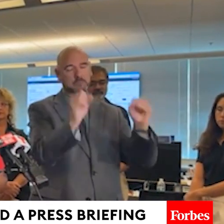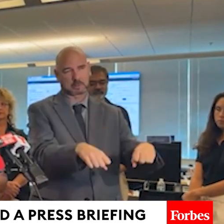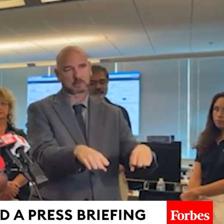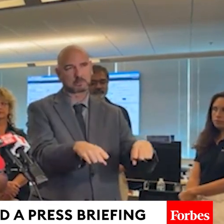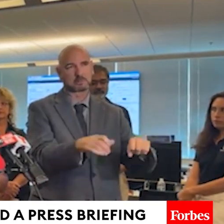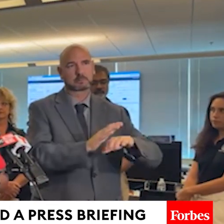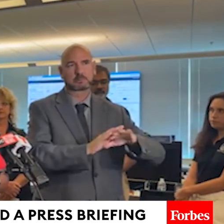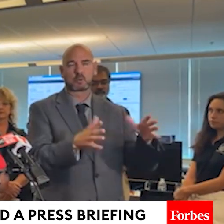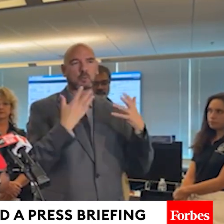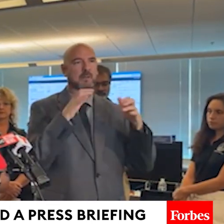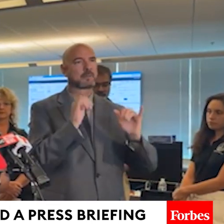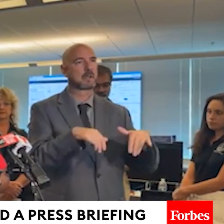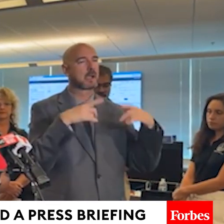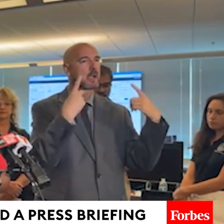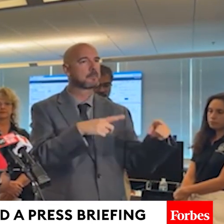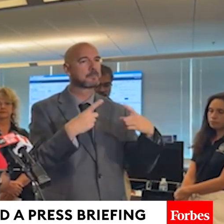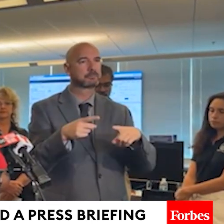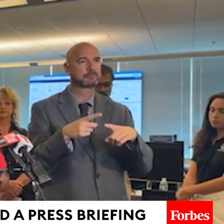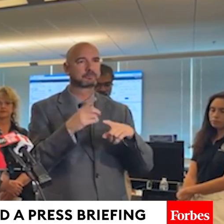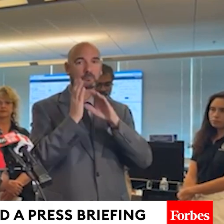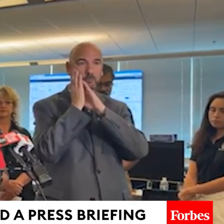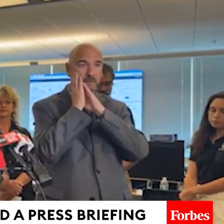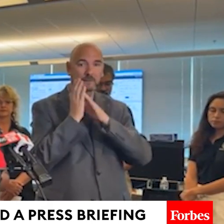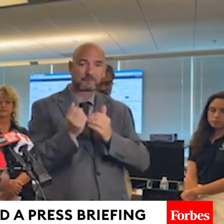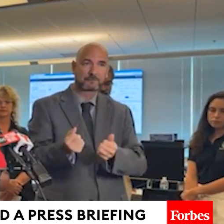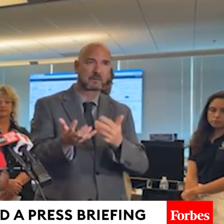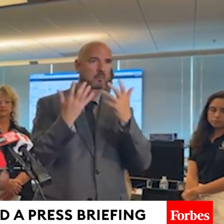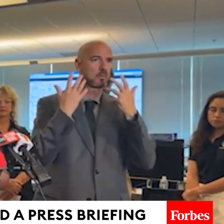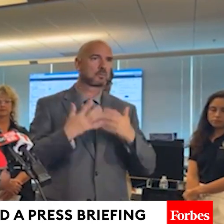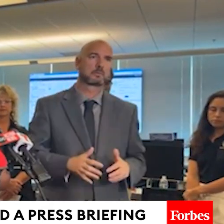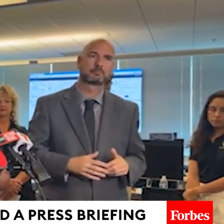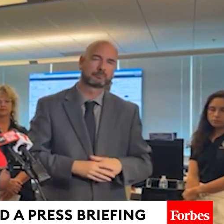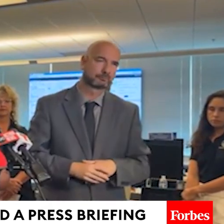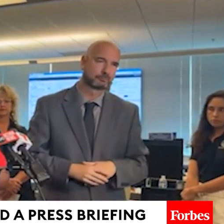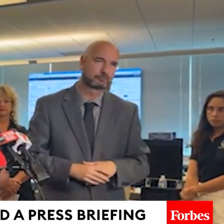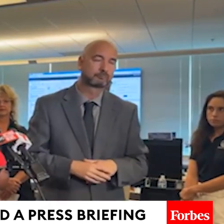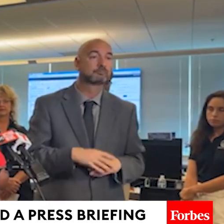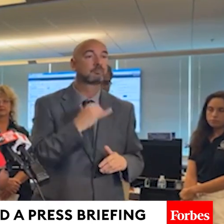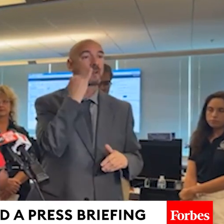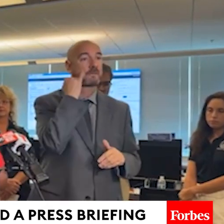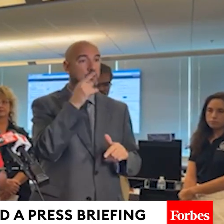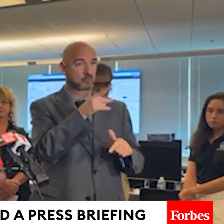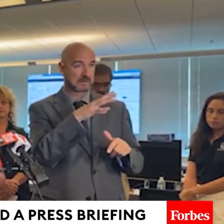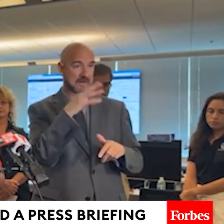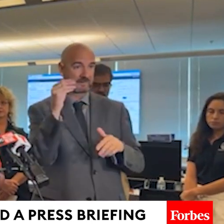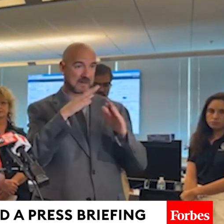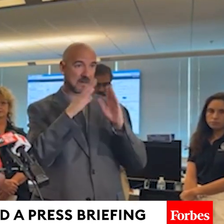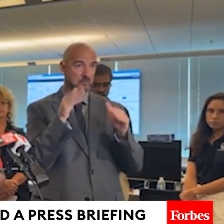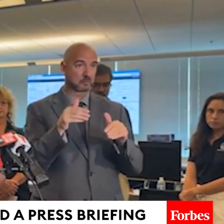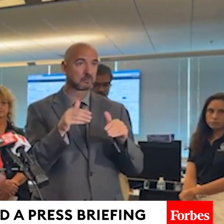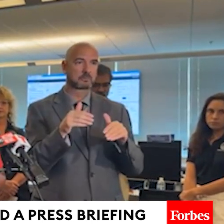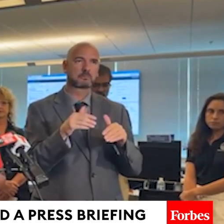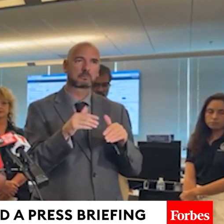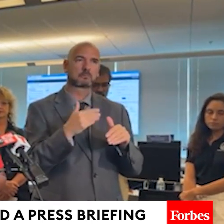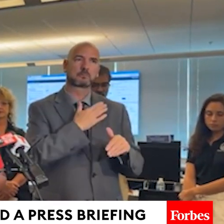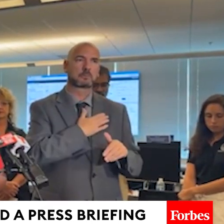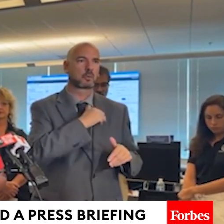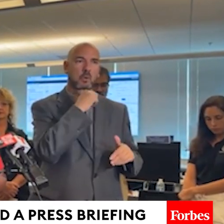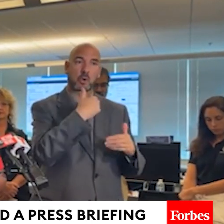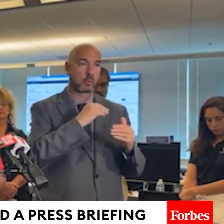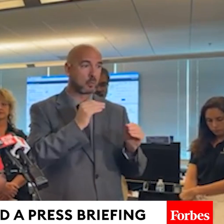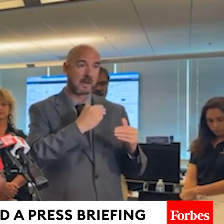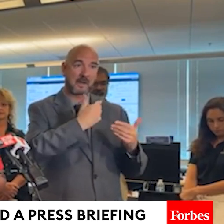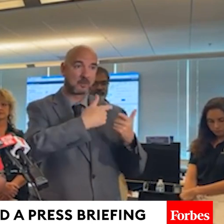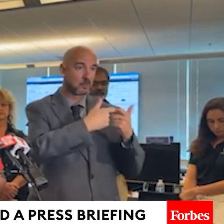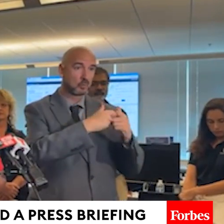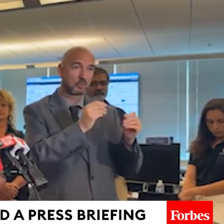night. So once again, if you are leaving your home and you don't have power, you may want to